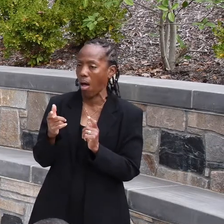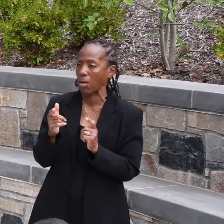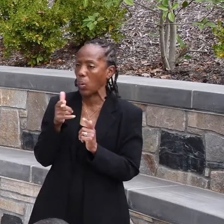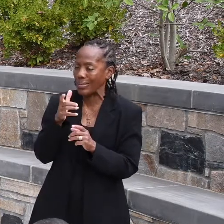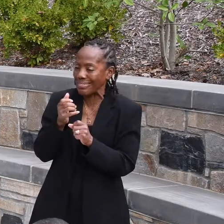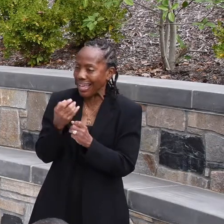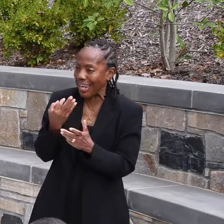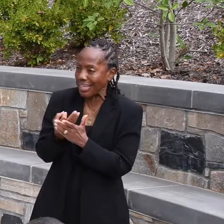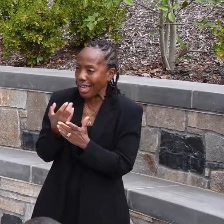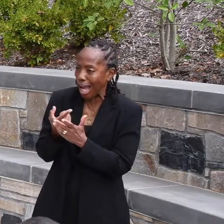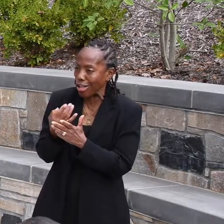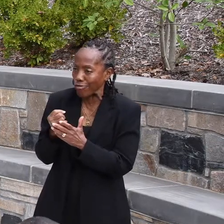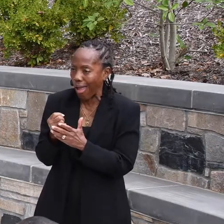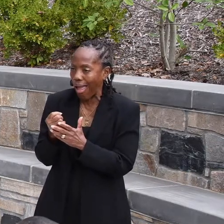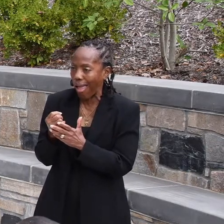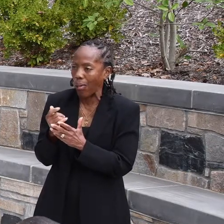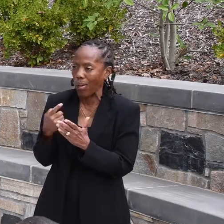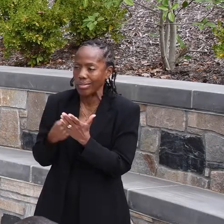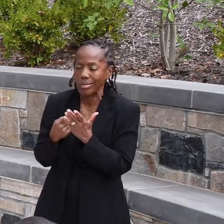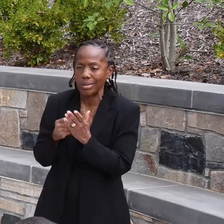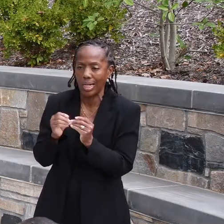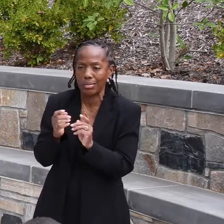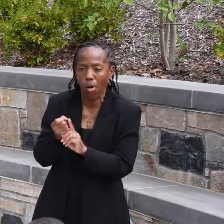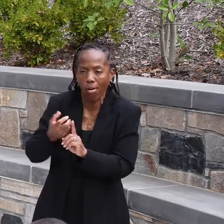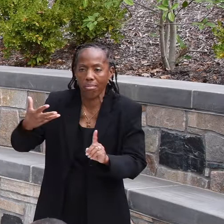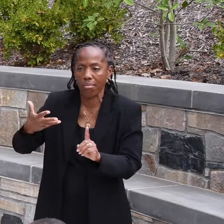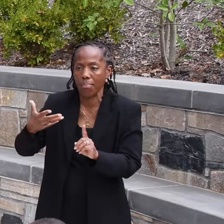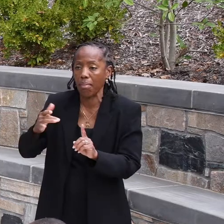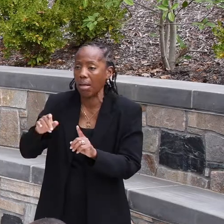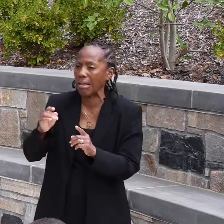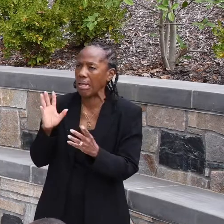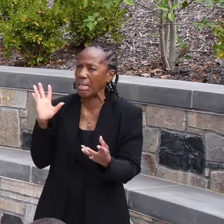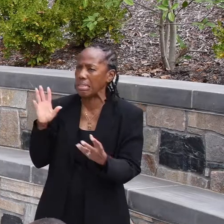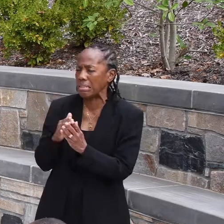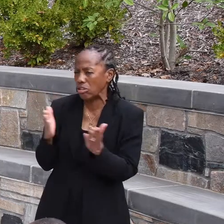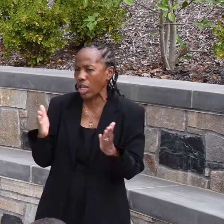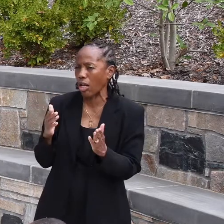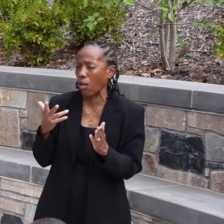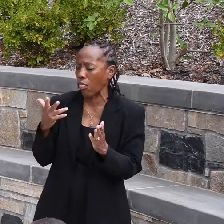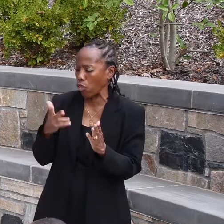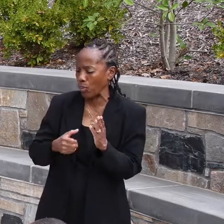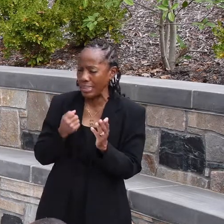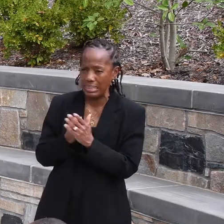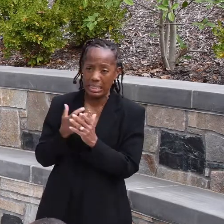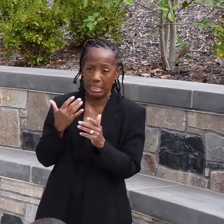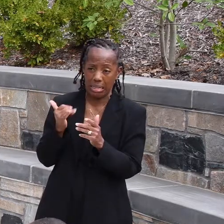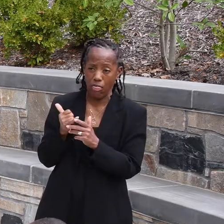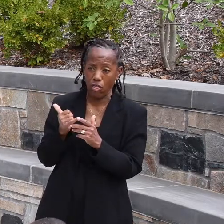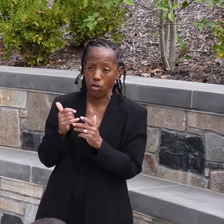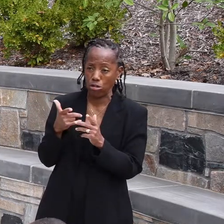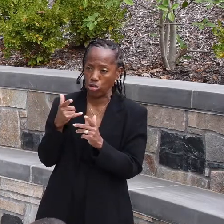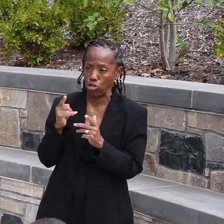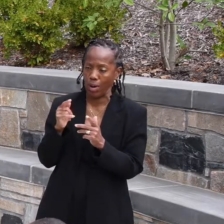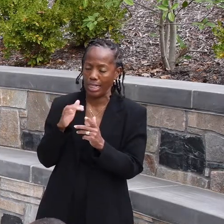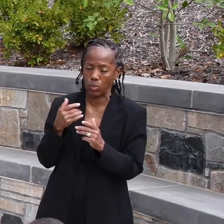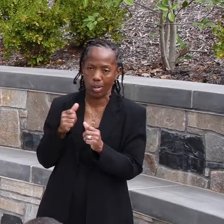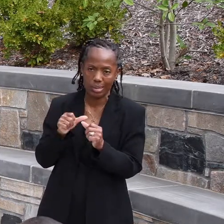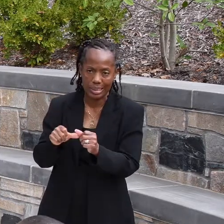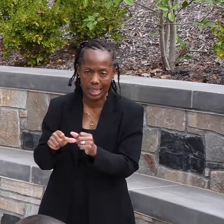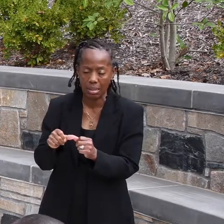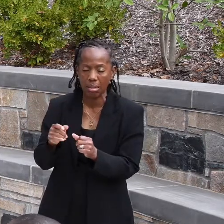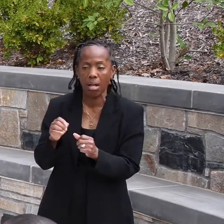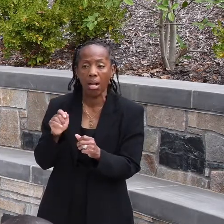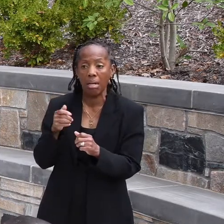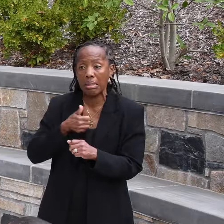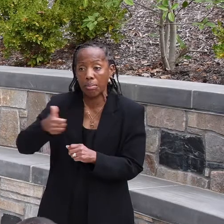more detail, but overall this grant will fund for 3 years a dedicated transportation service for Howard County clients